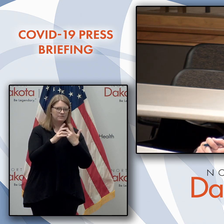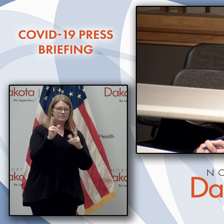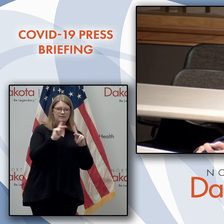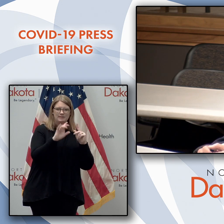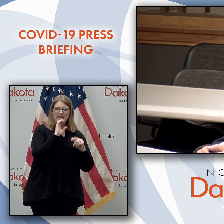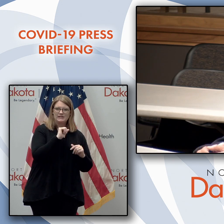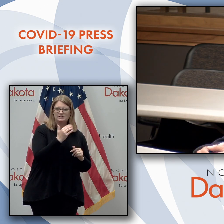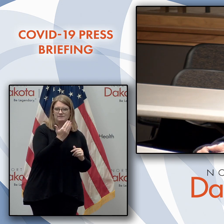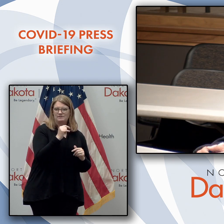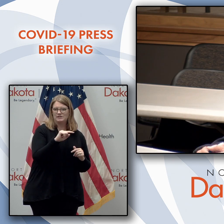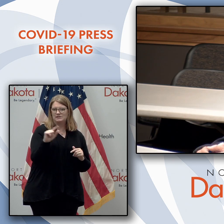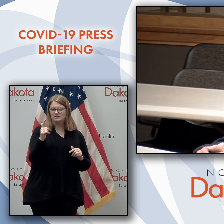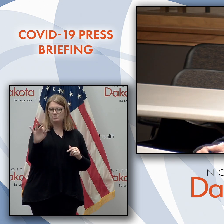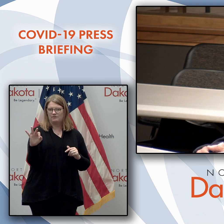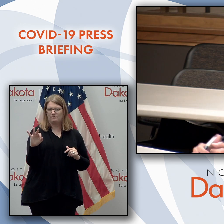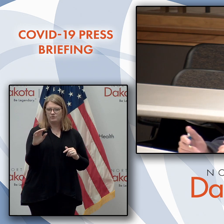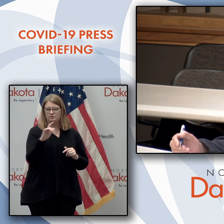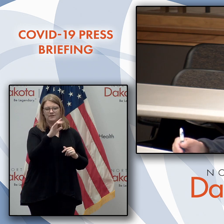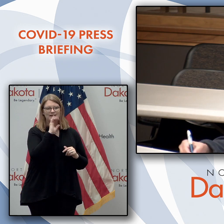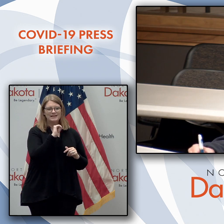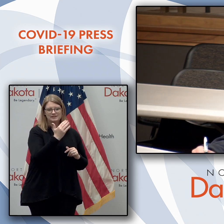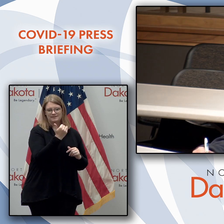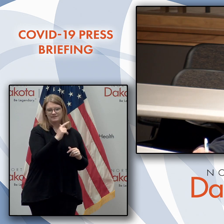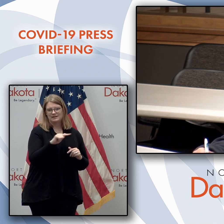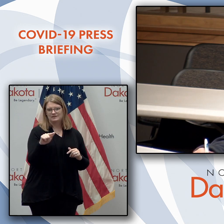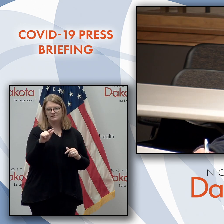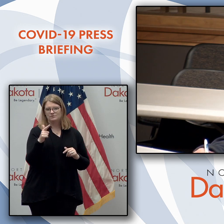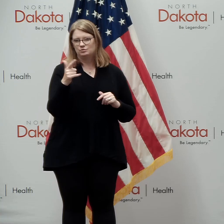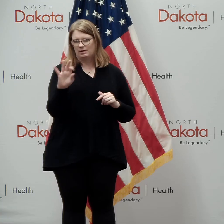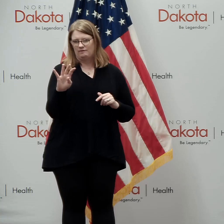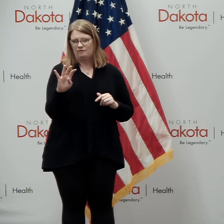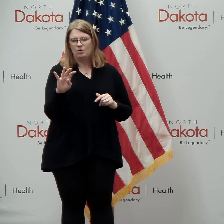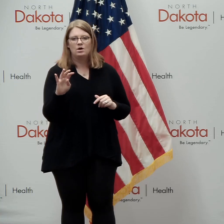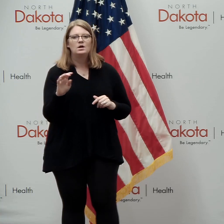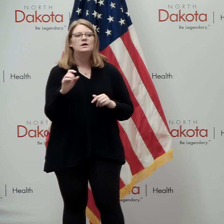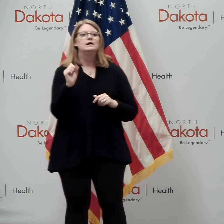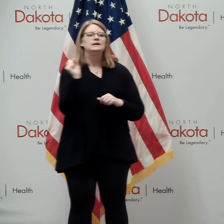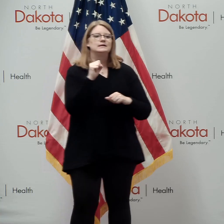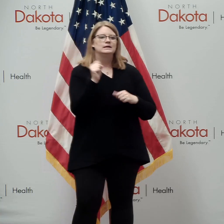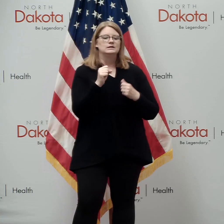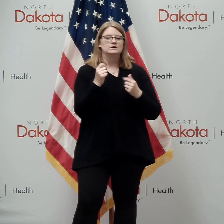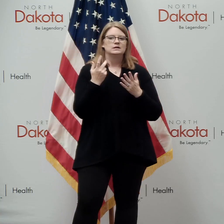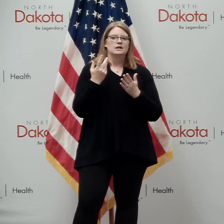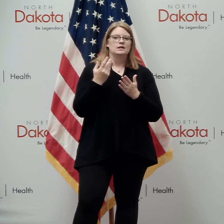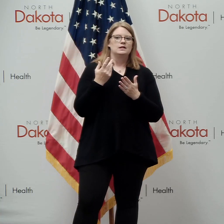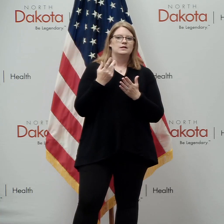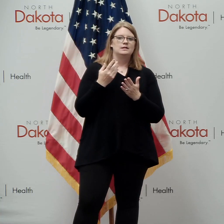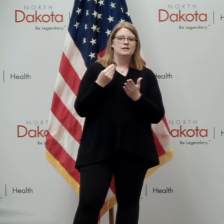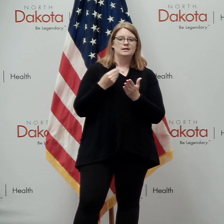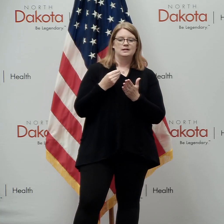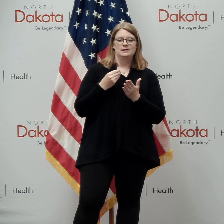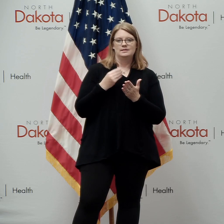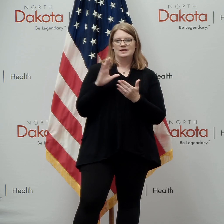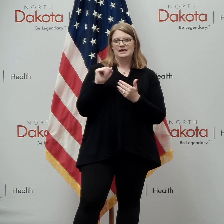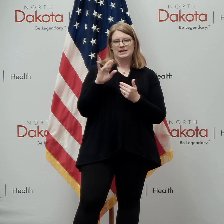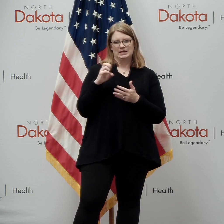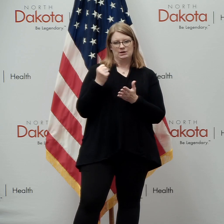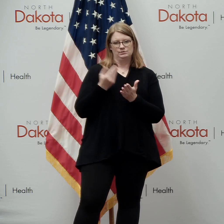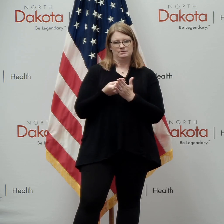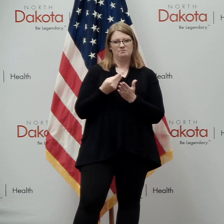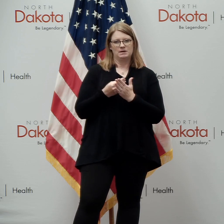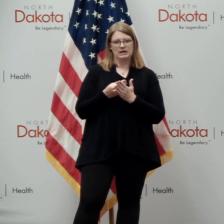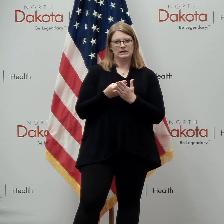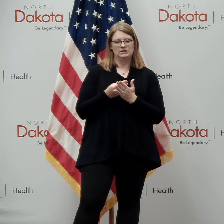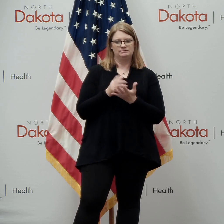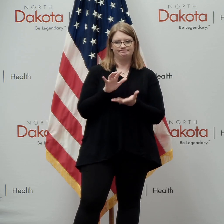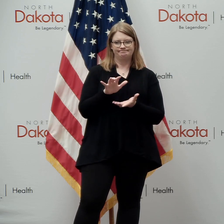and 24? Yes, we're absolutely, and again, we have reserved some of the coronavirus relief fund dollars